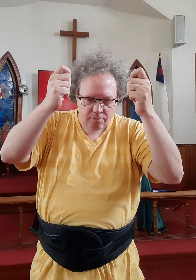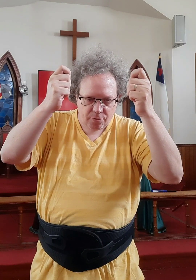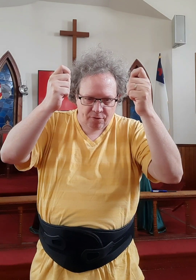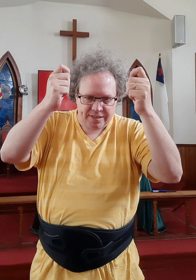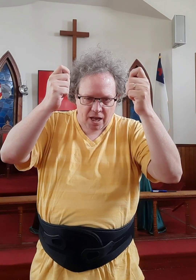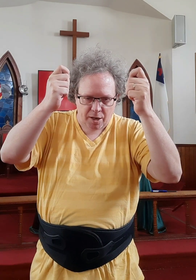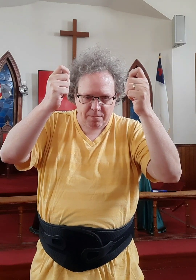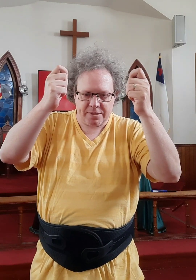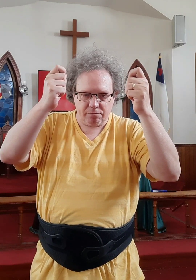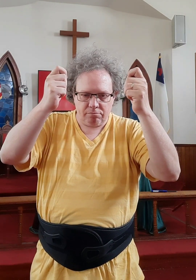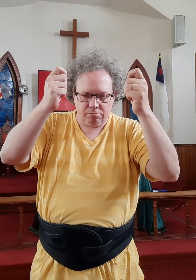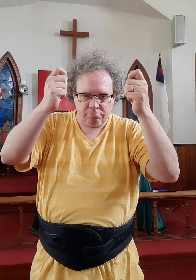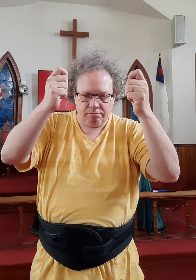3 times.